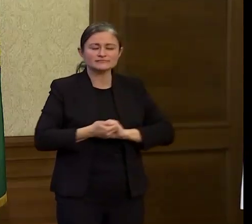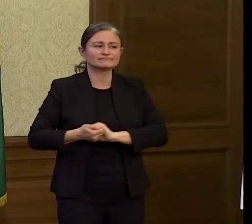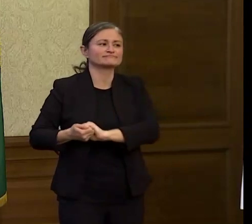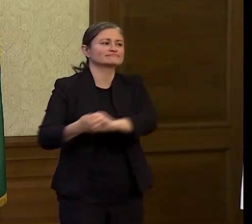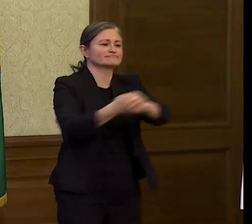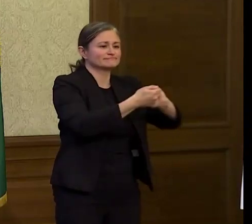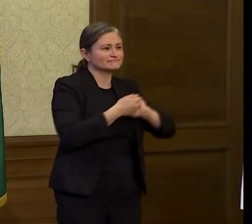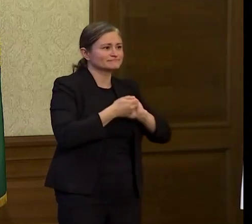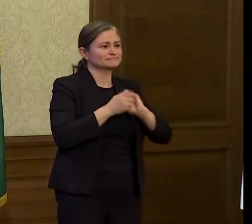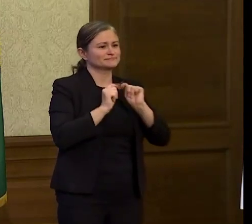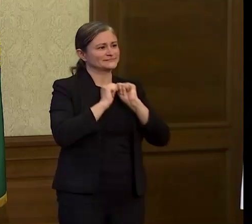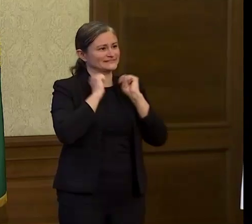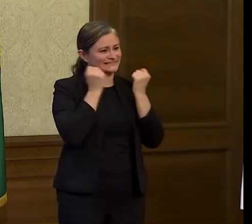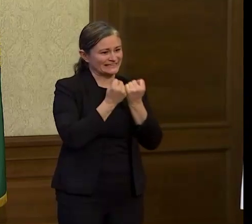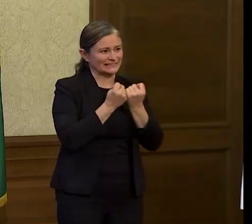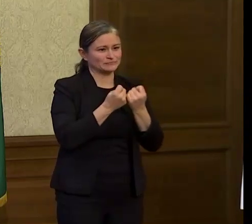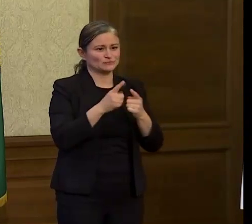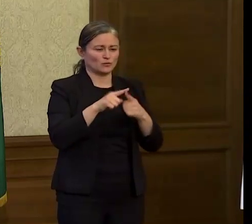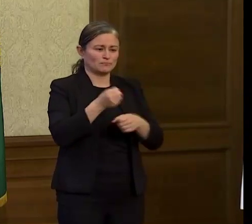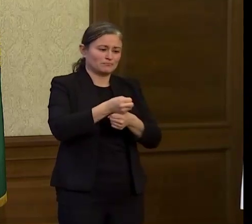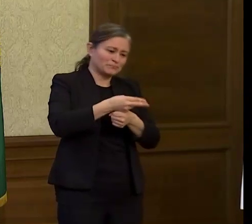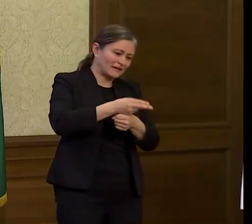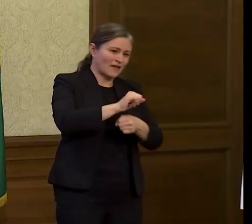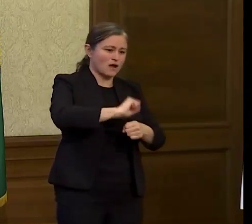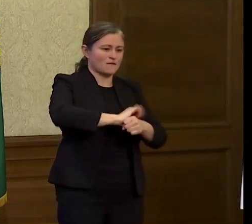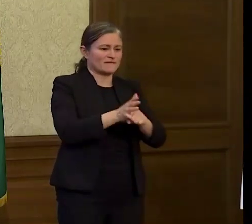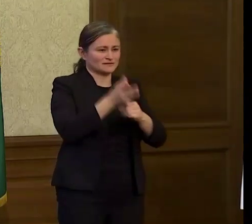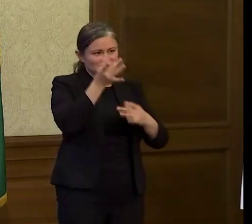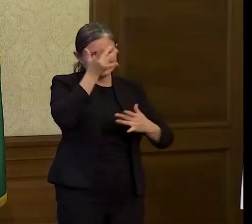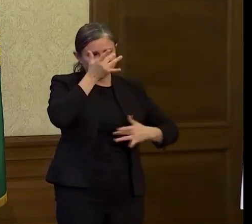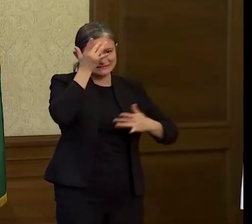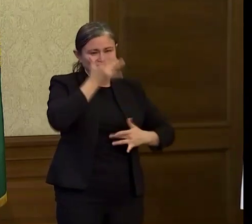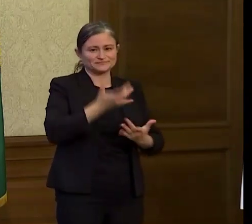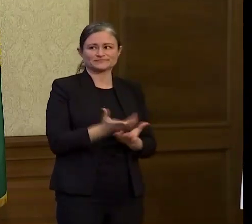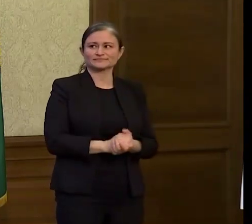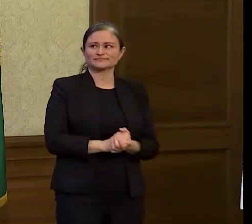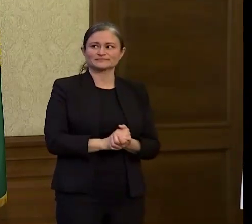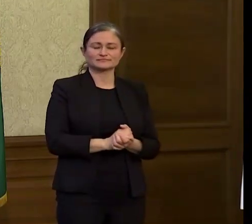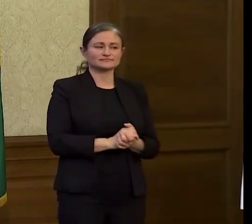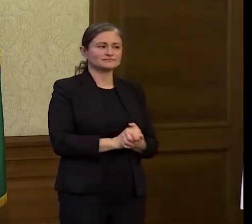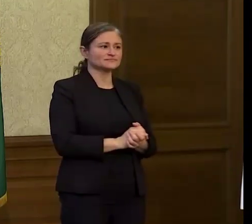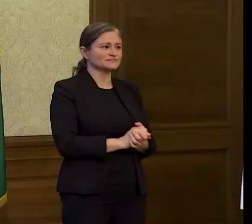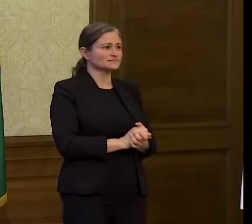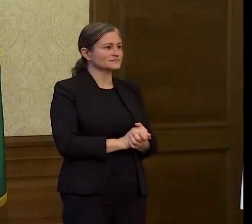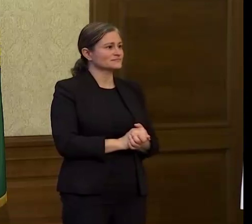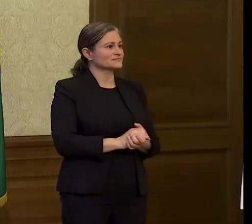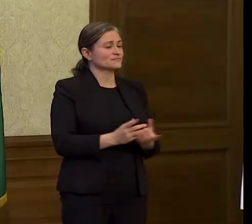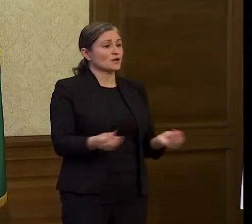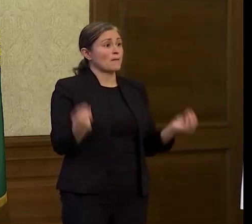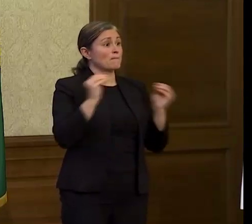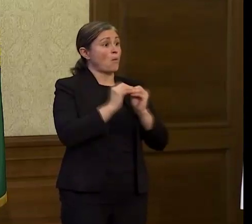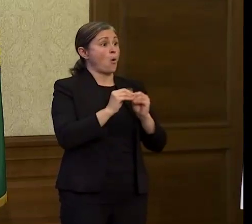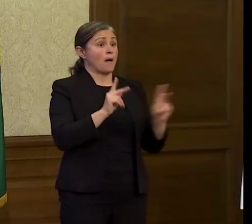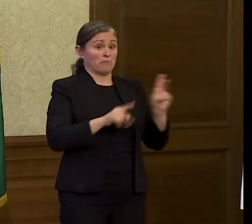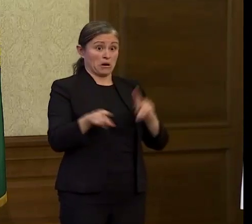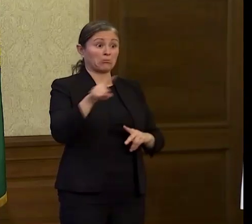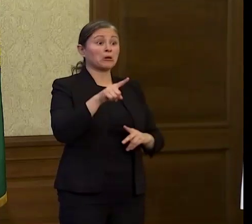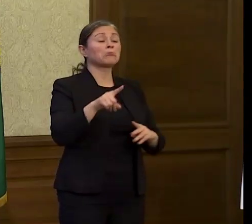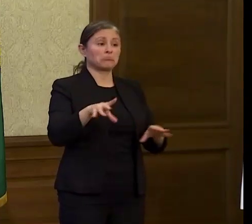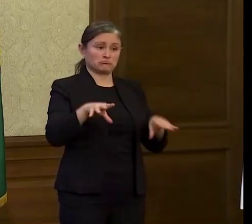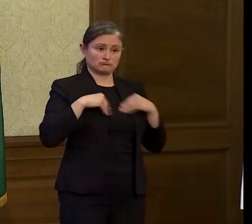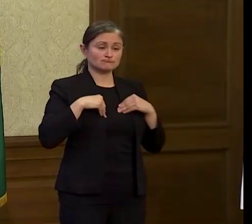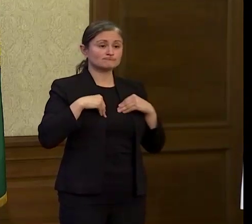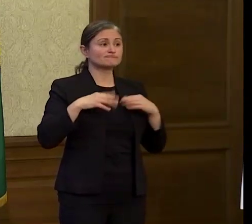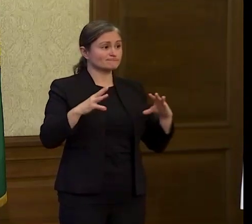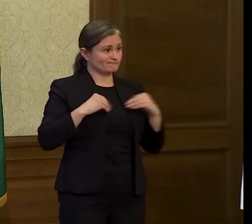this order, and we'll get through this. And the more people who do that, the faster this job will get done, so all of our businesses can reopen.